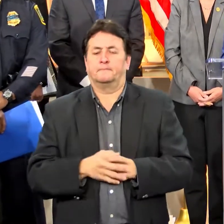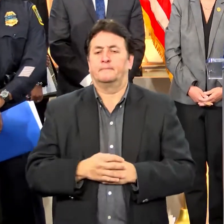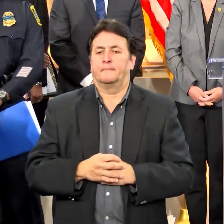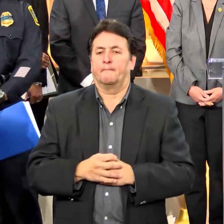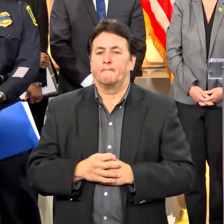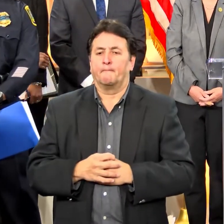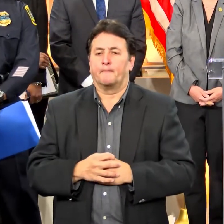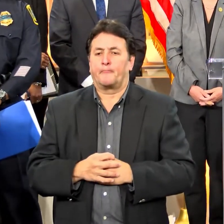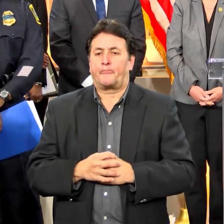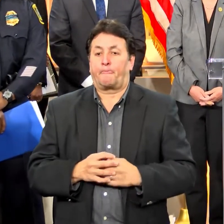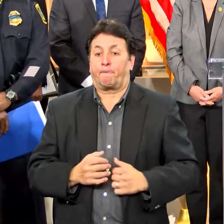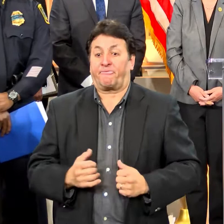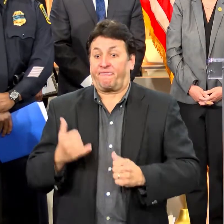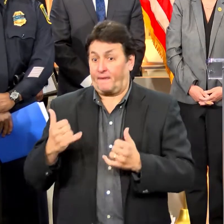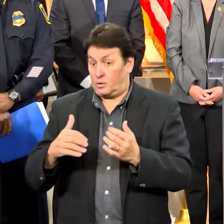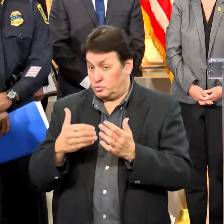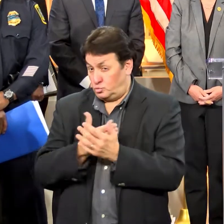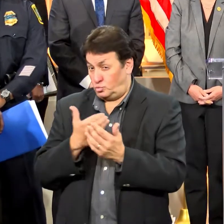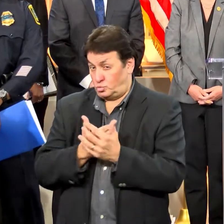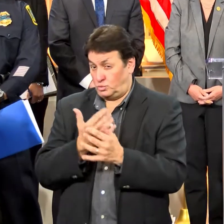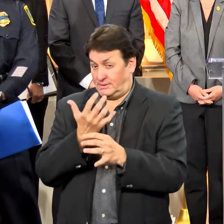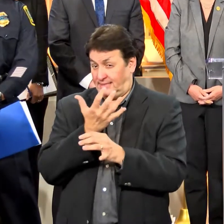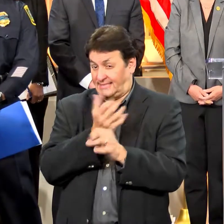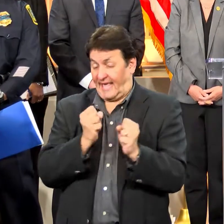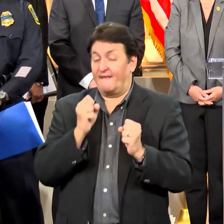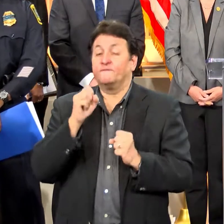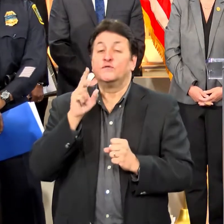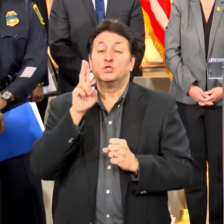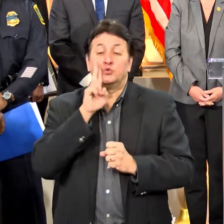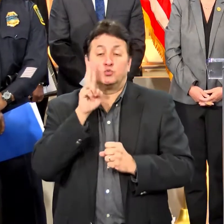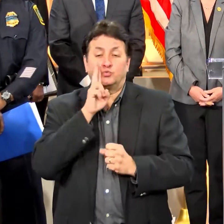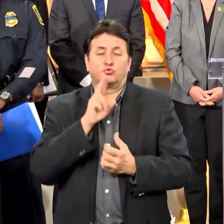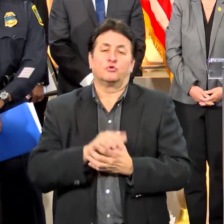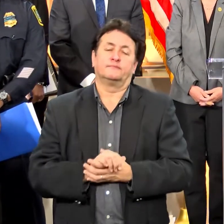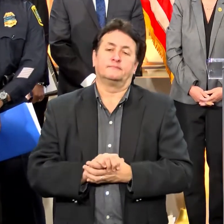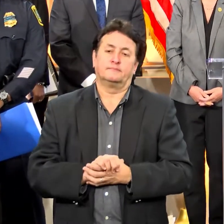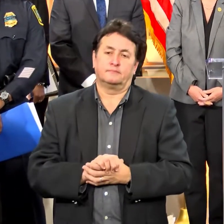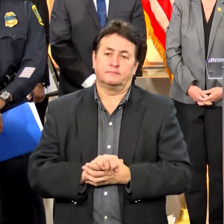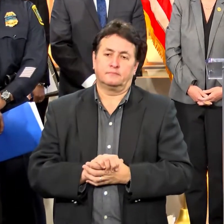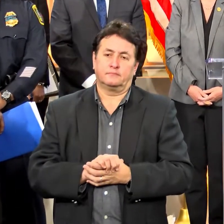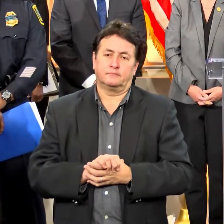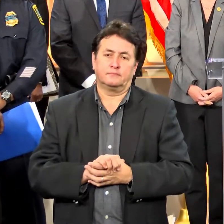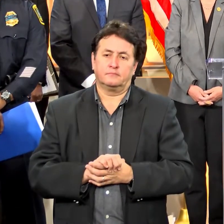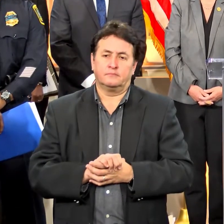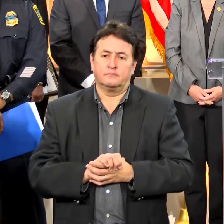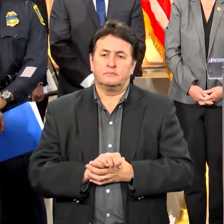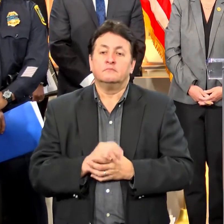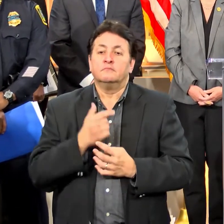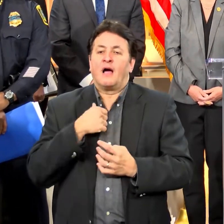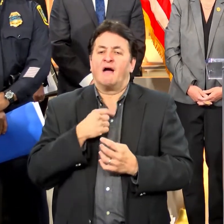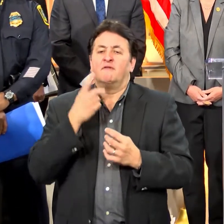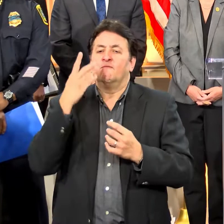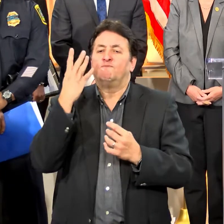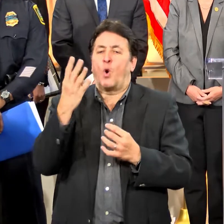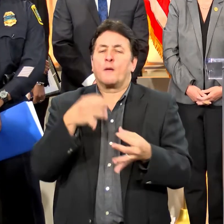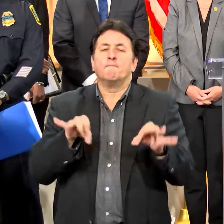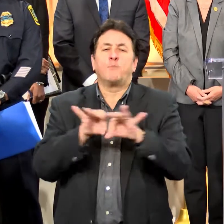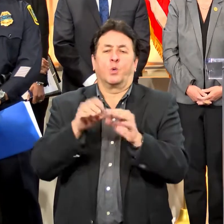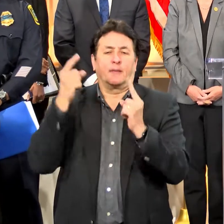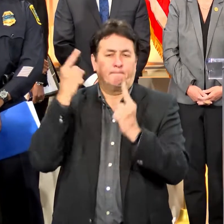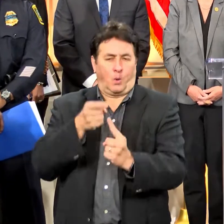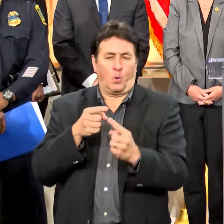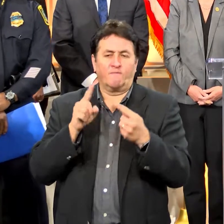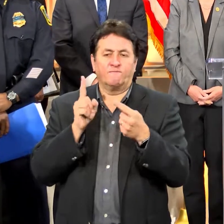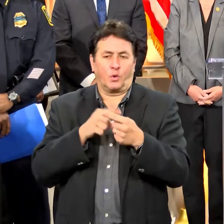Crime Reduction Initiative, which focuses on 4 key areas. 1, violence reduction